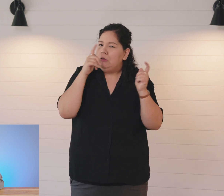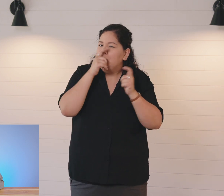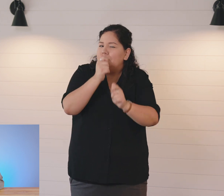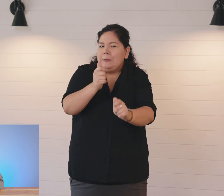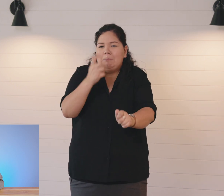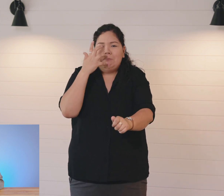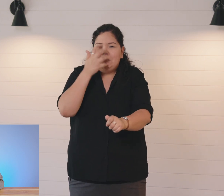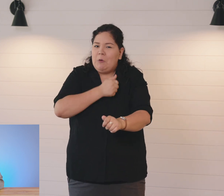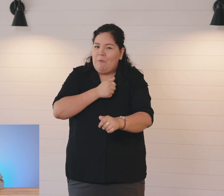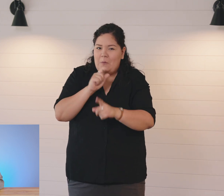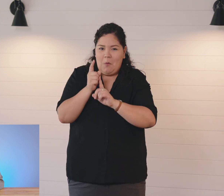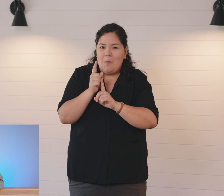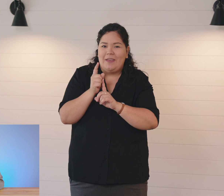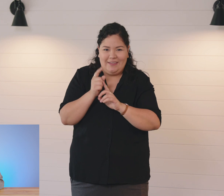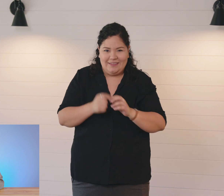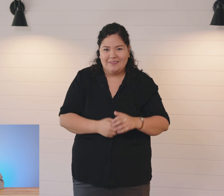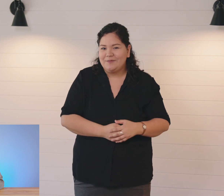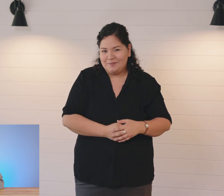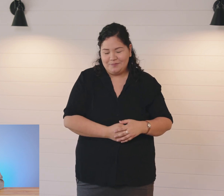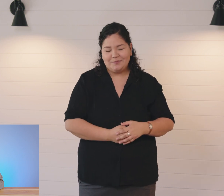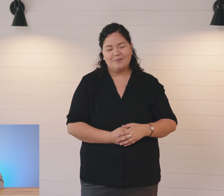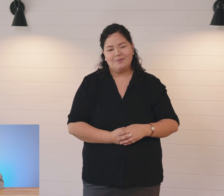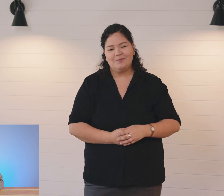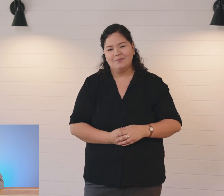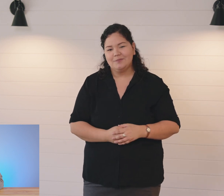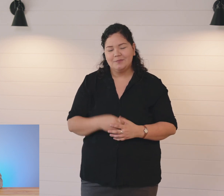delicious moment.